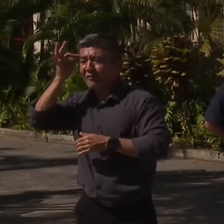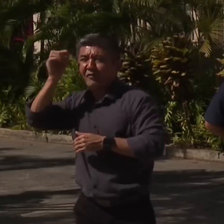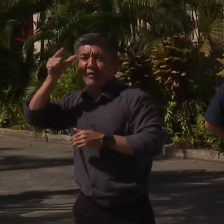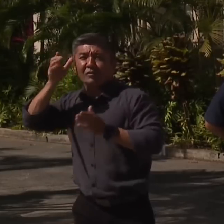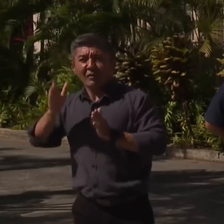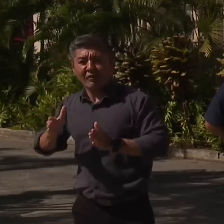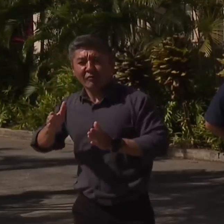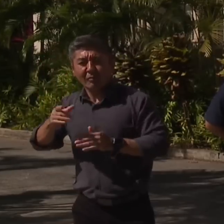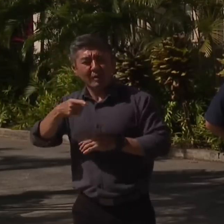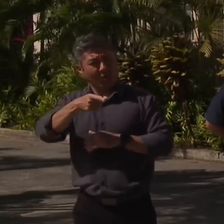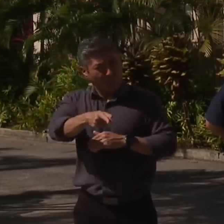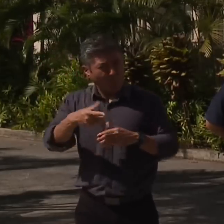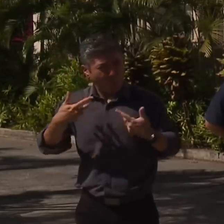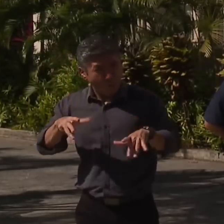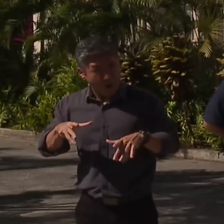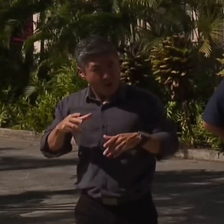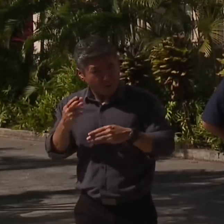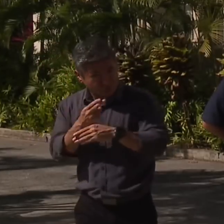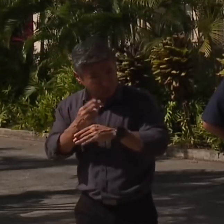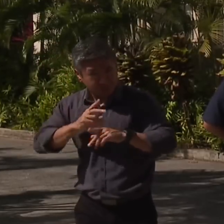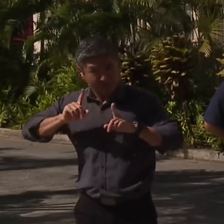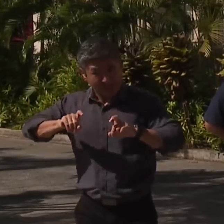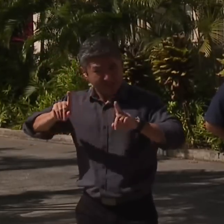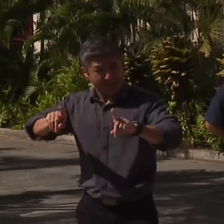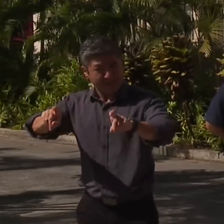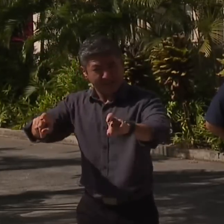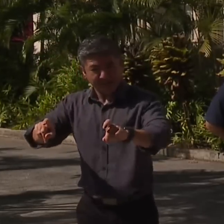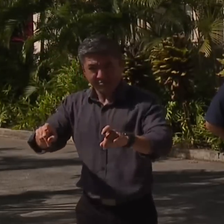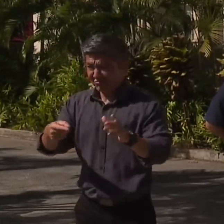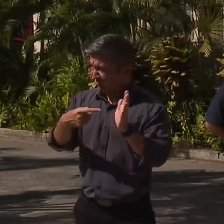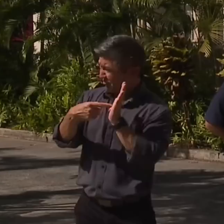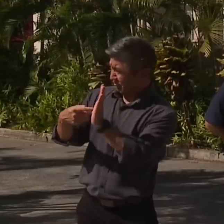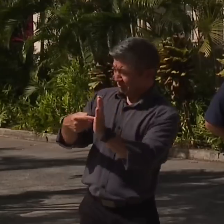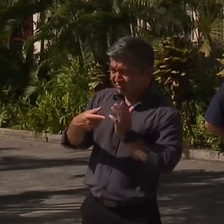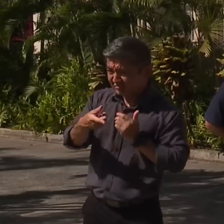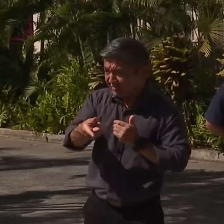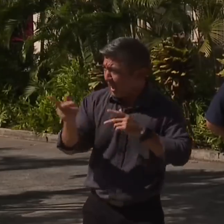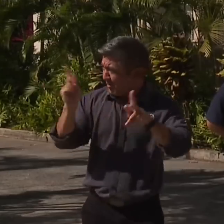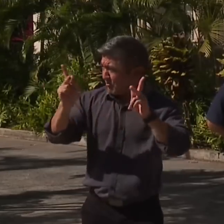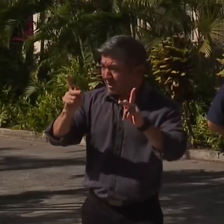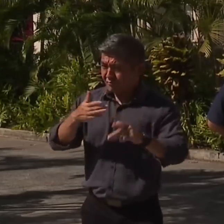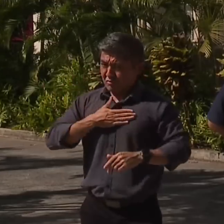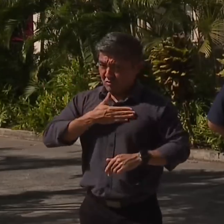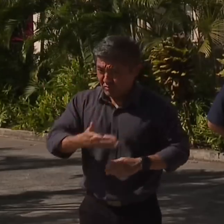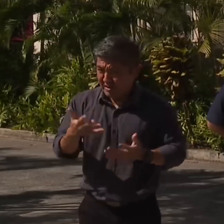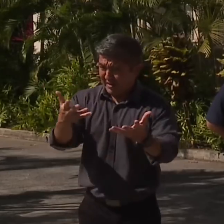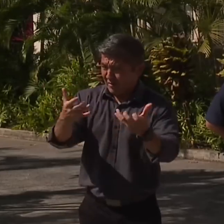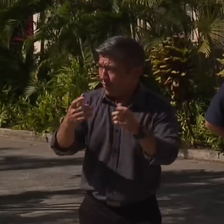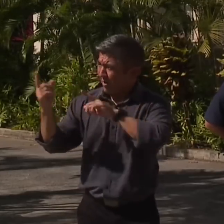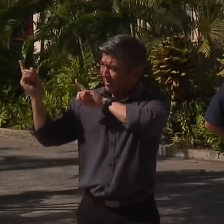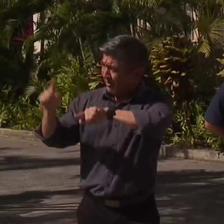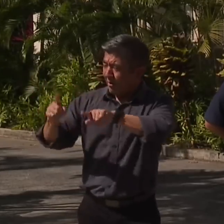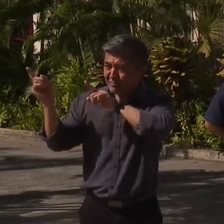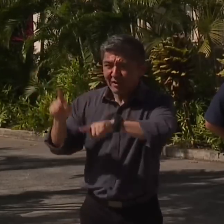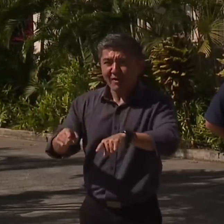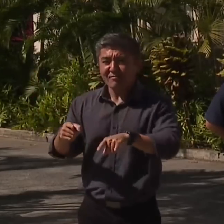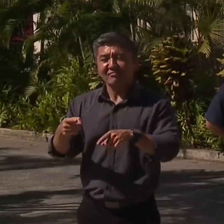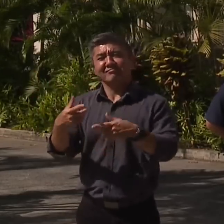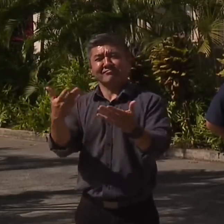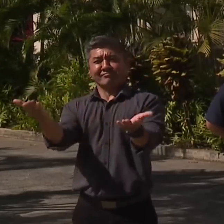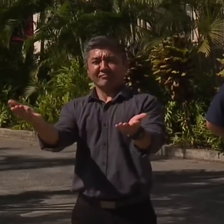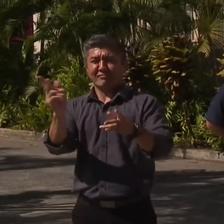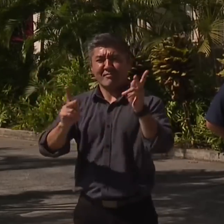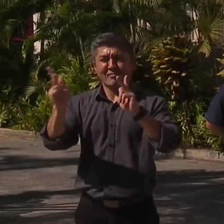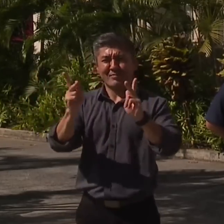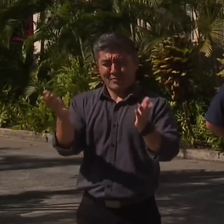good job of going through these tests and we could show them that our public was stepping up willingly to be tested, which I think says something for the folks